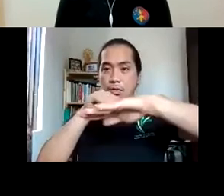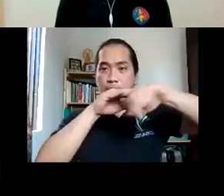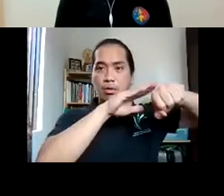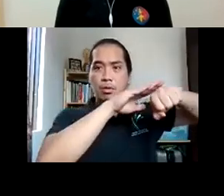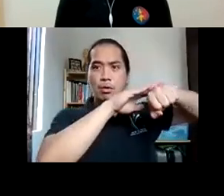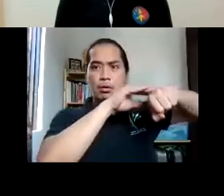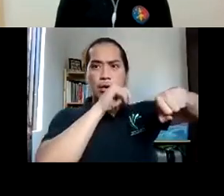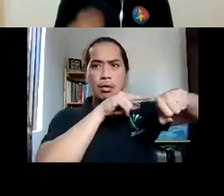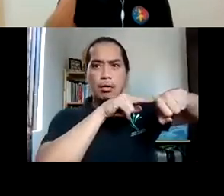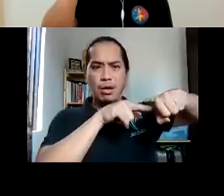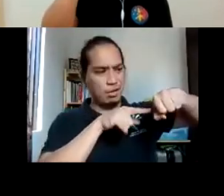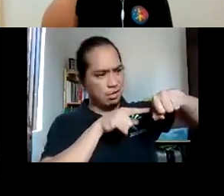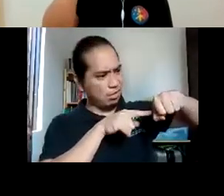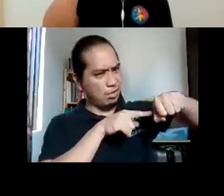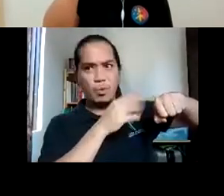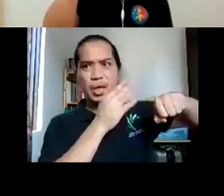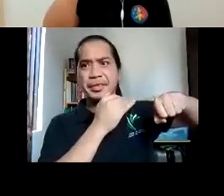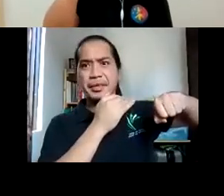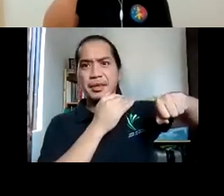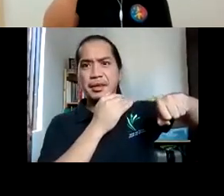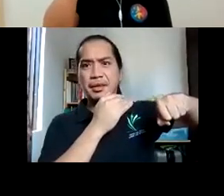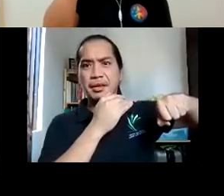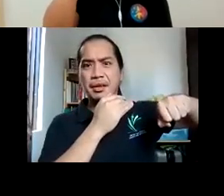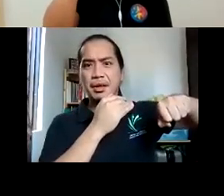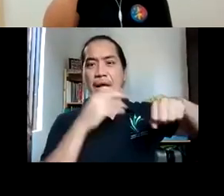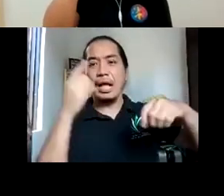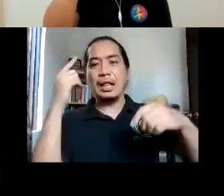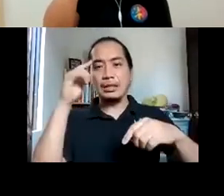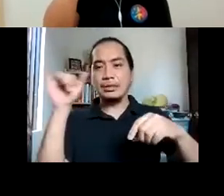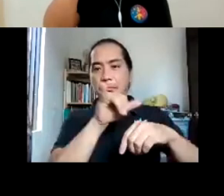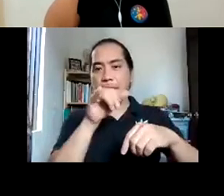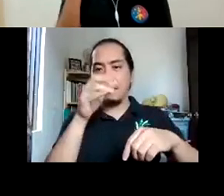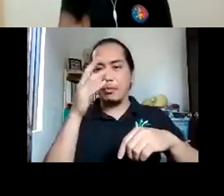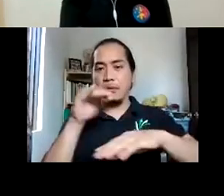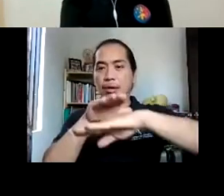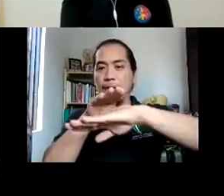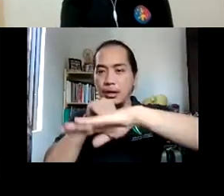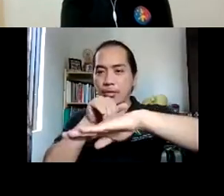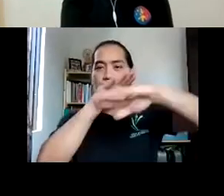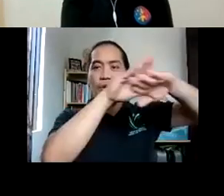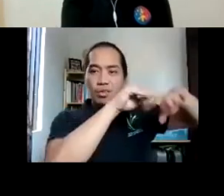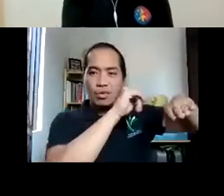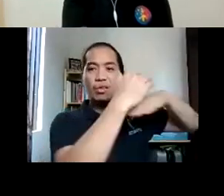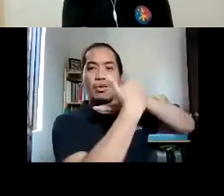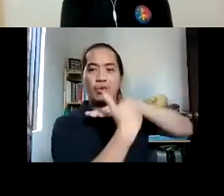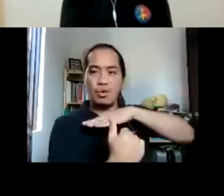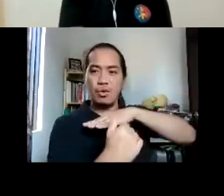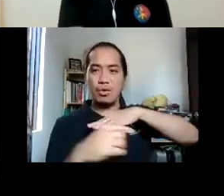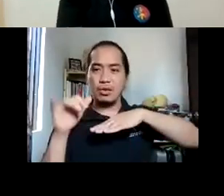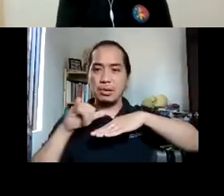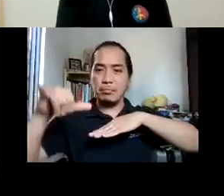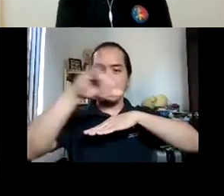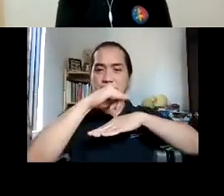We were just having a discussion on the initial non-dominant hand